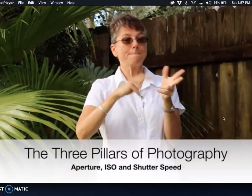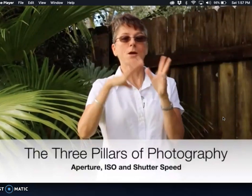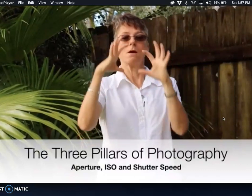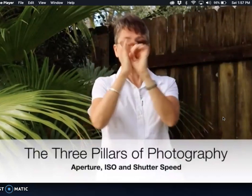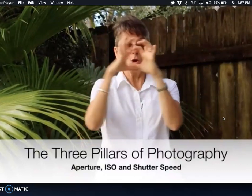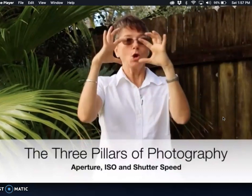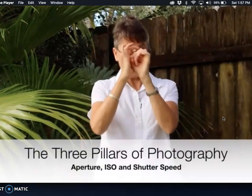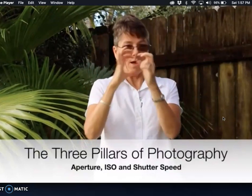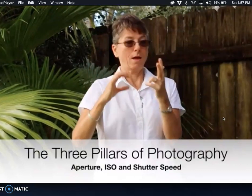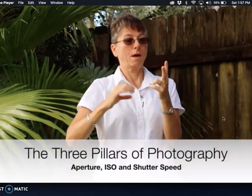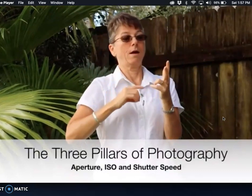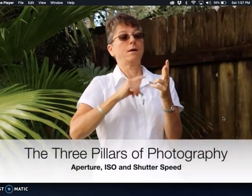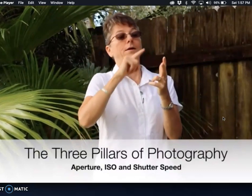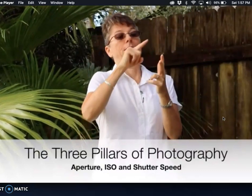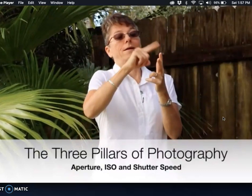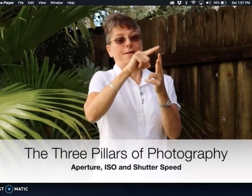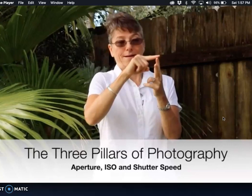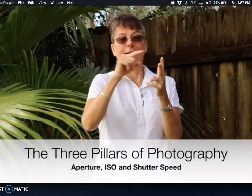So the three pillars that we talked about were aperture,